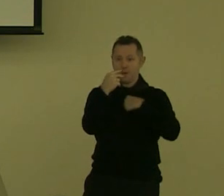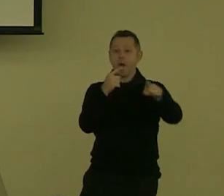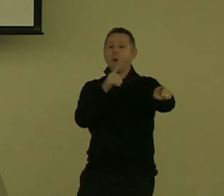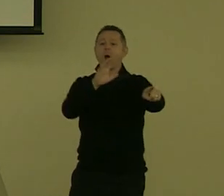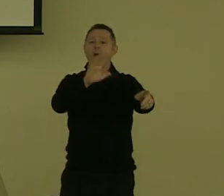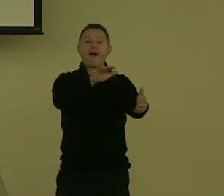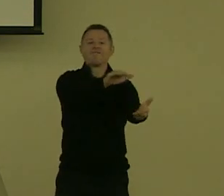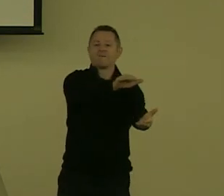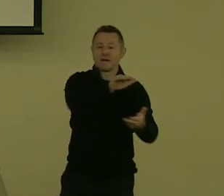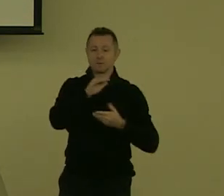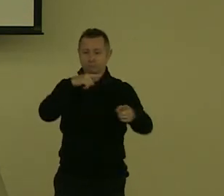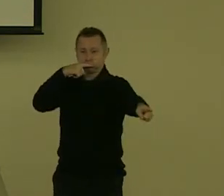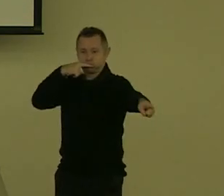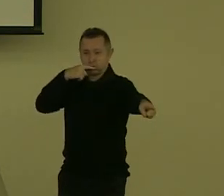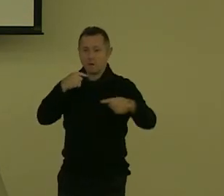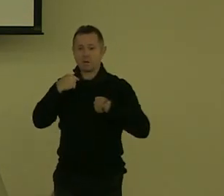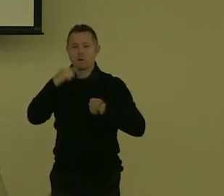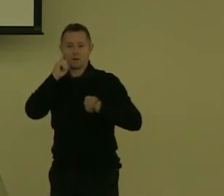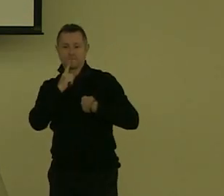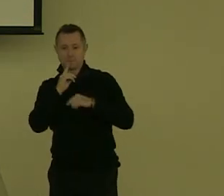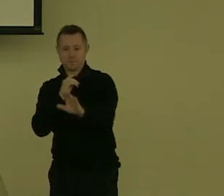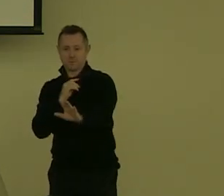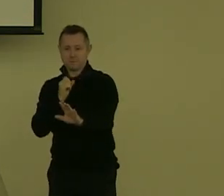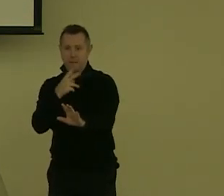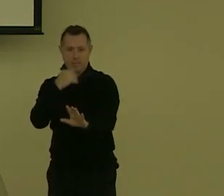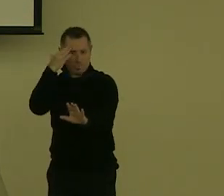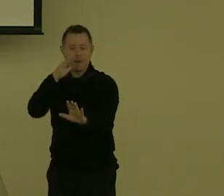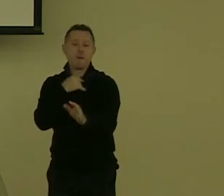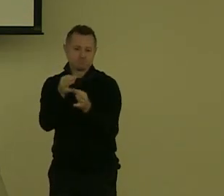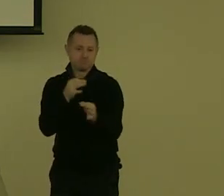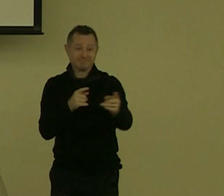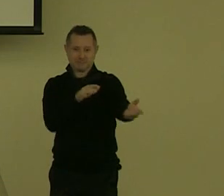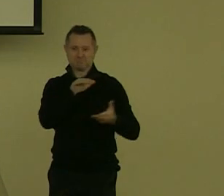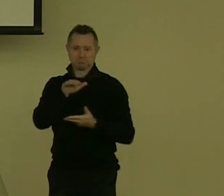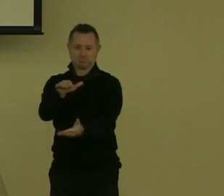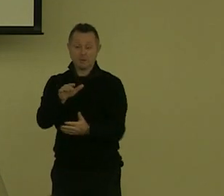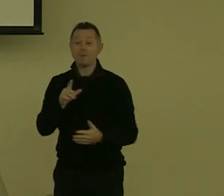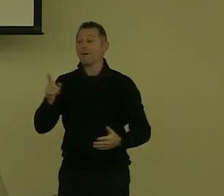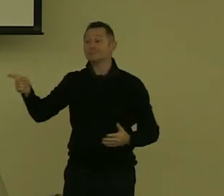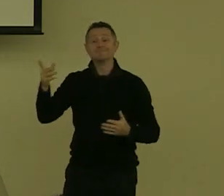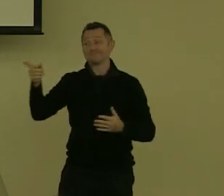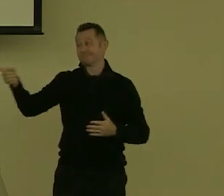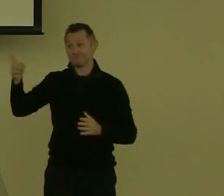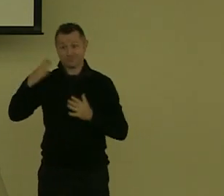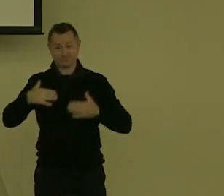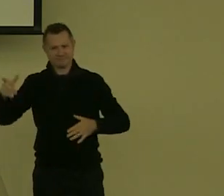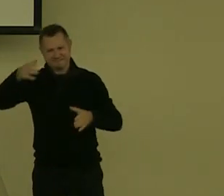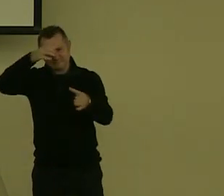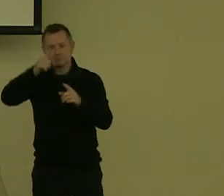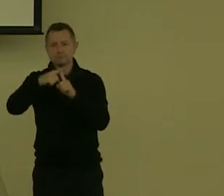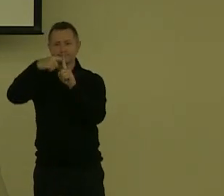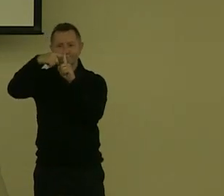have Muslim superheroes, comics, Islam, and representation coming out with my co-editor, Martin